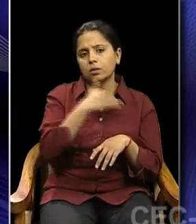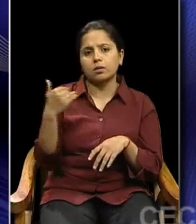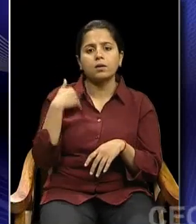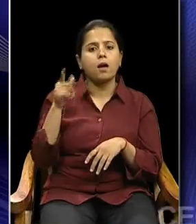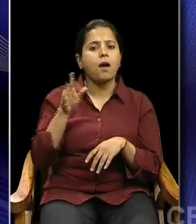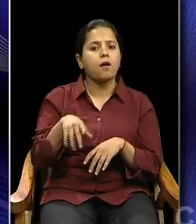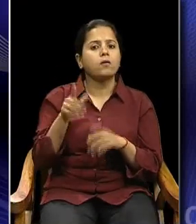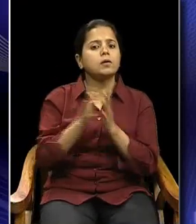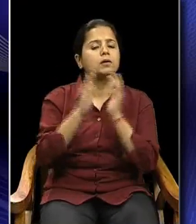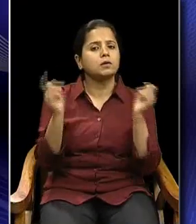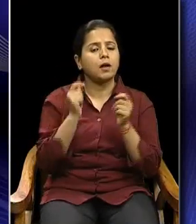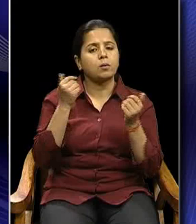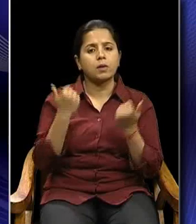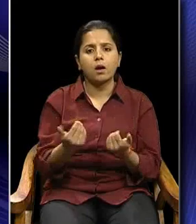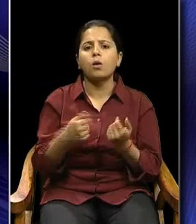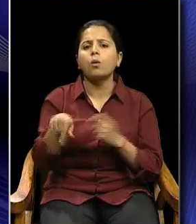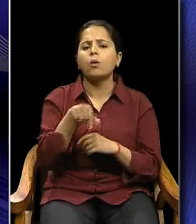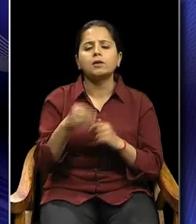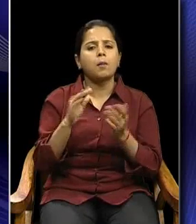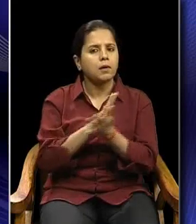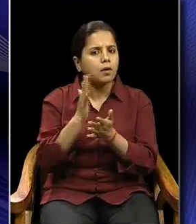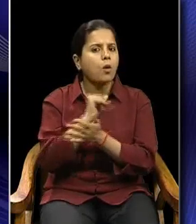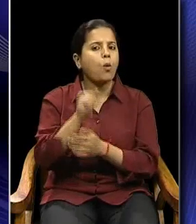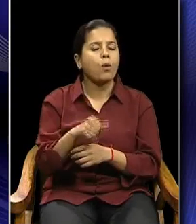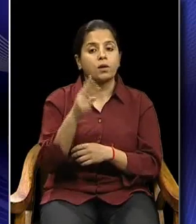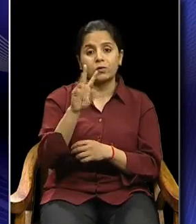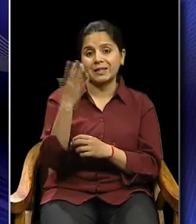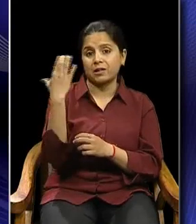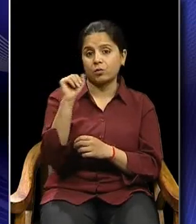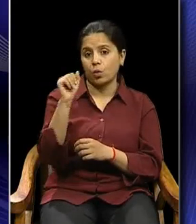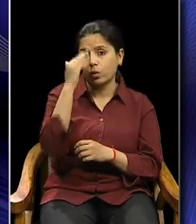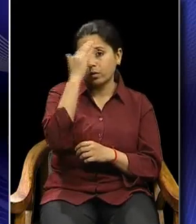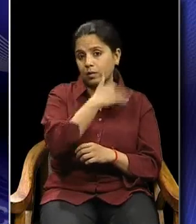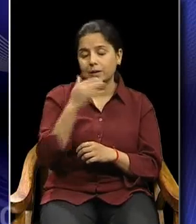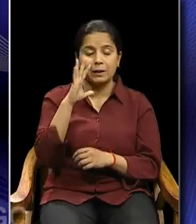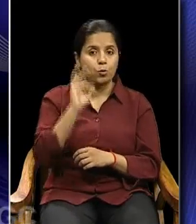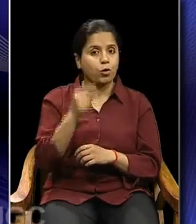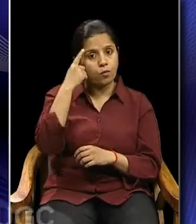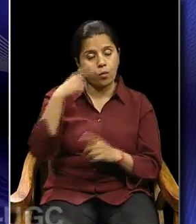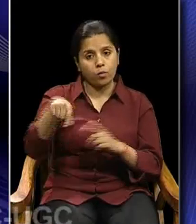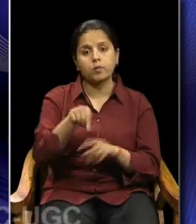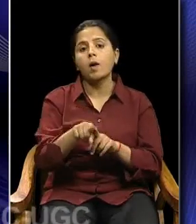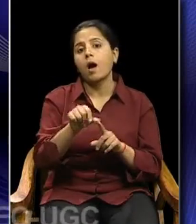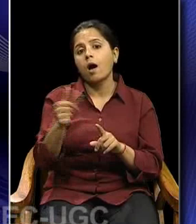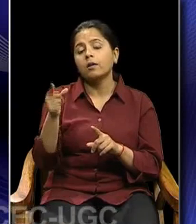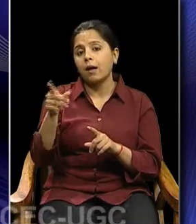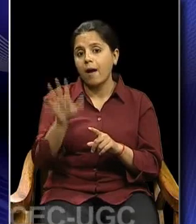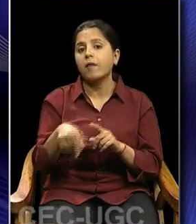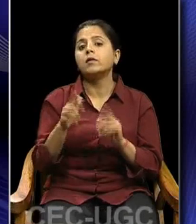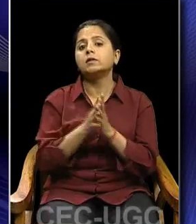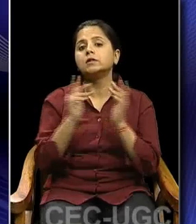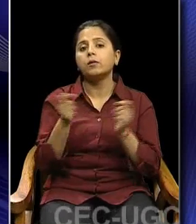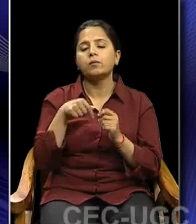celebrate the festival called Christmas, which is the most important festival for them. And apart from that, they also